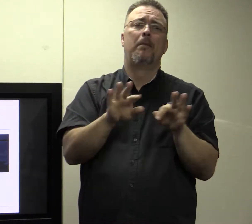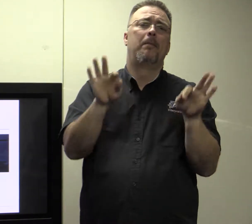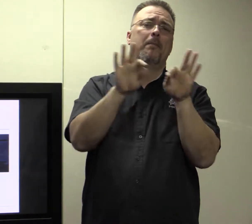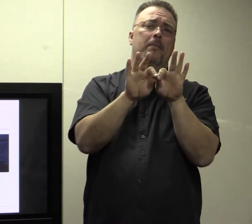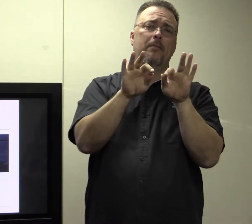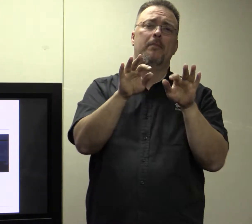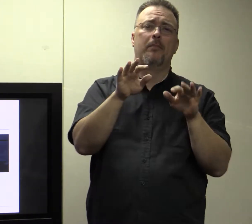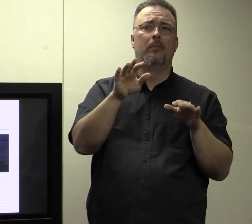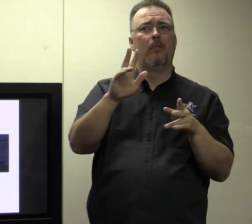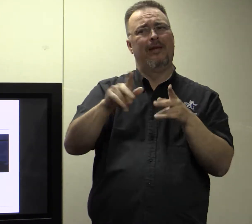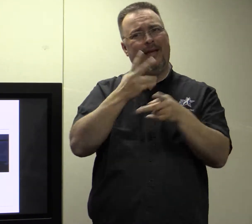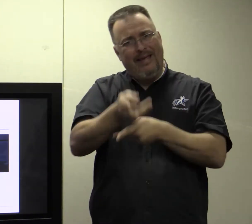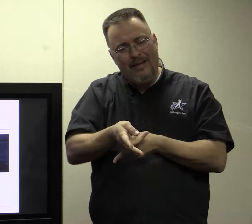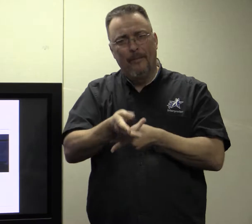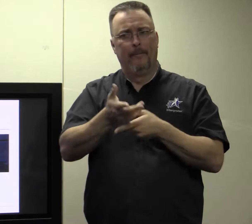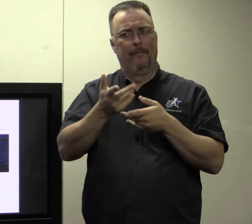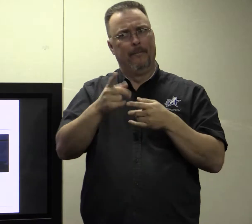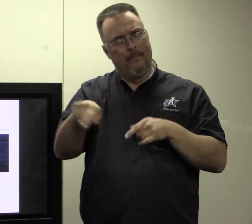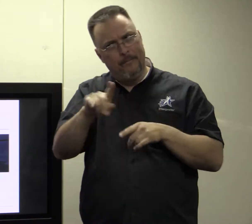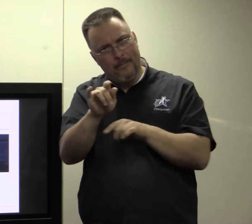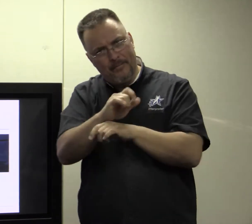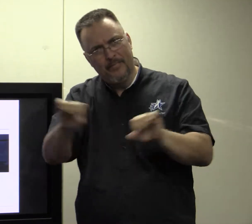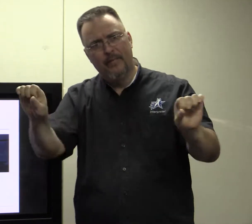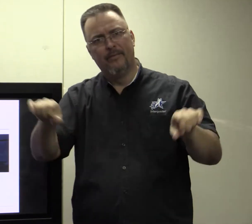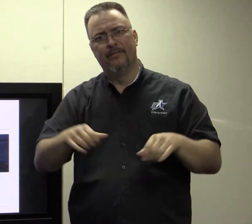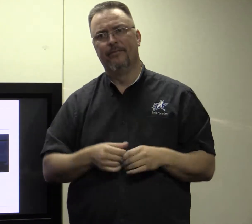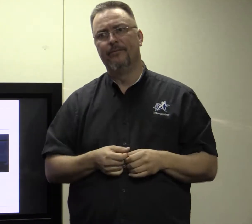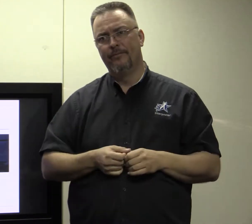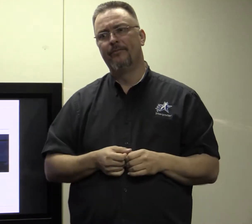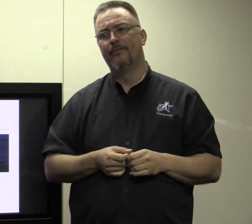that we're extra careful in that manner.